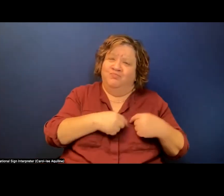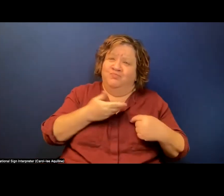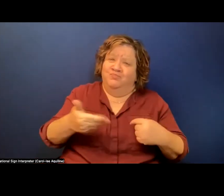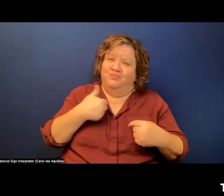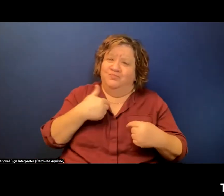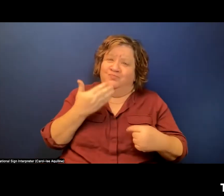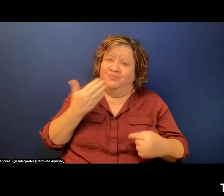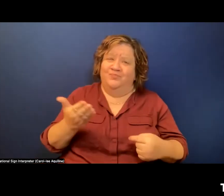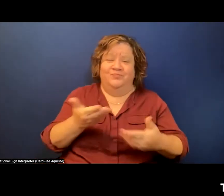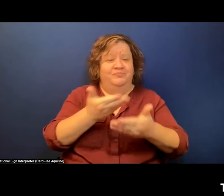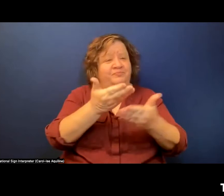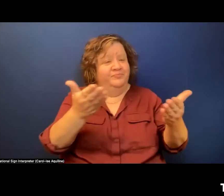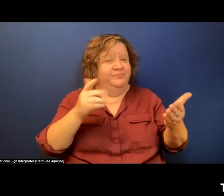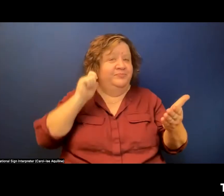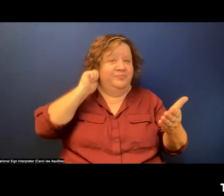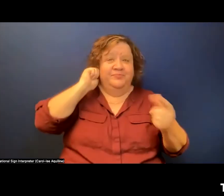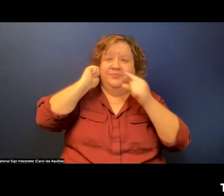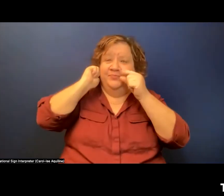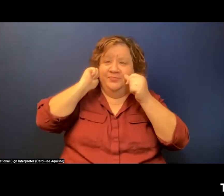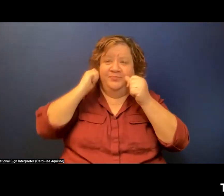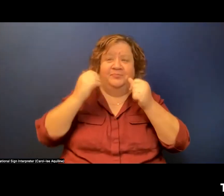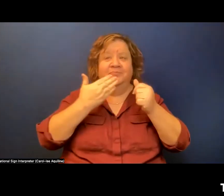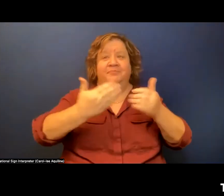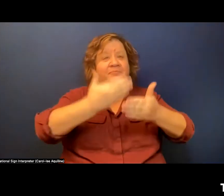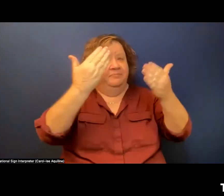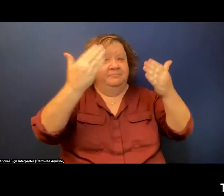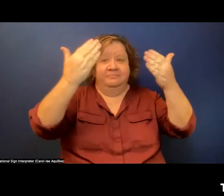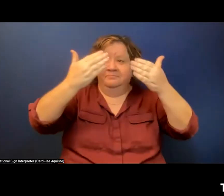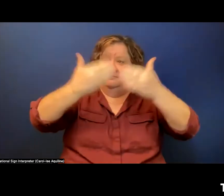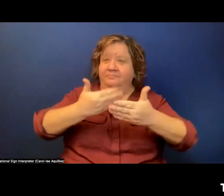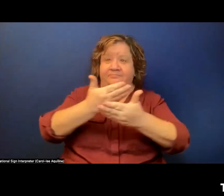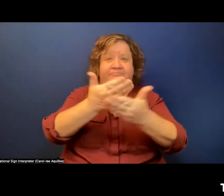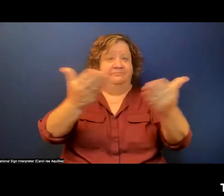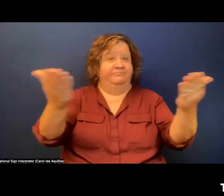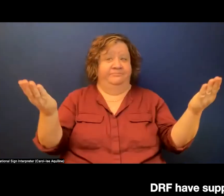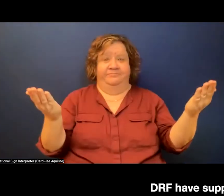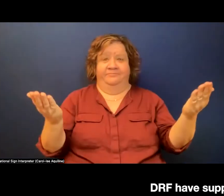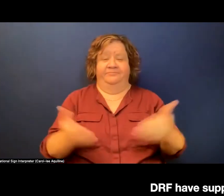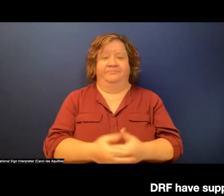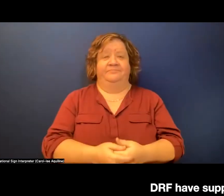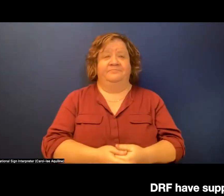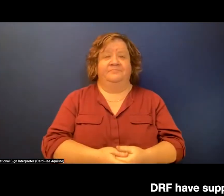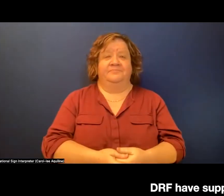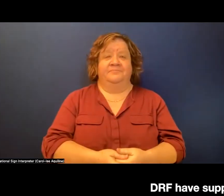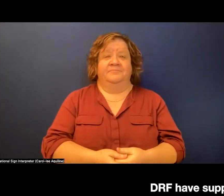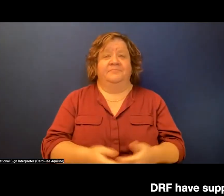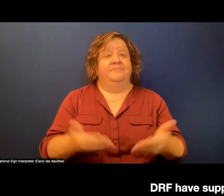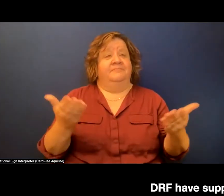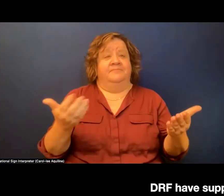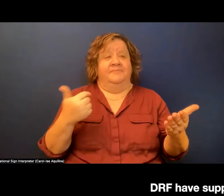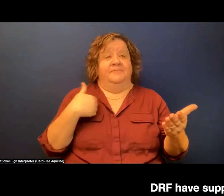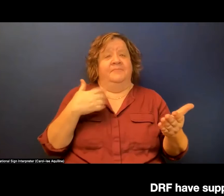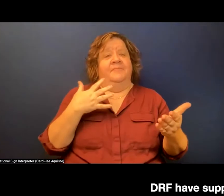and good evening. Today, I would like to share our efforts of